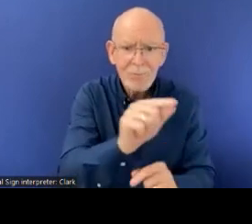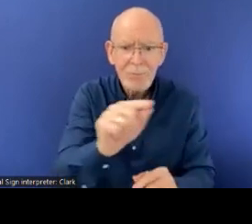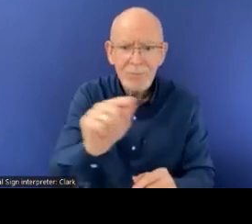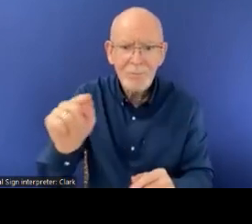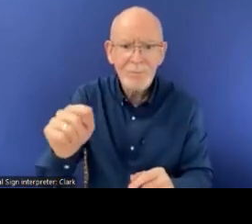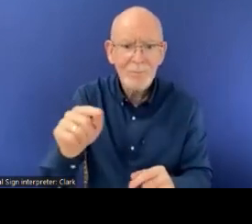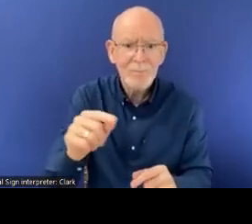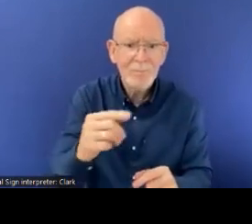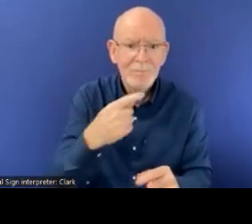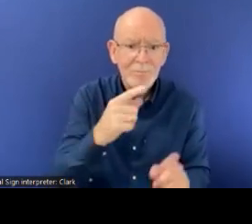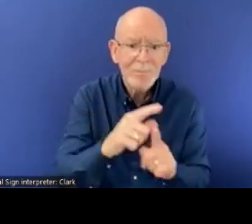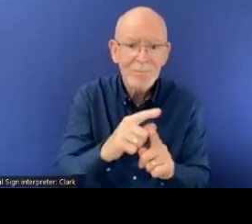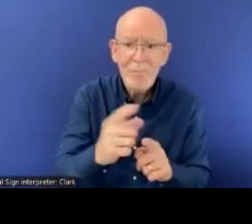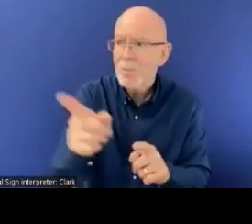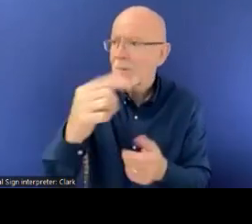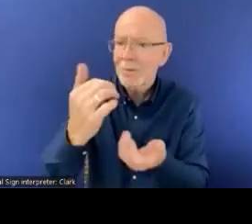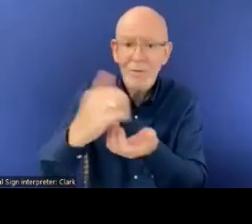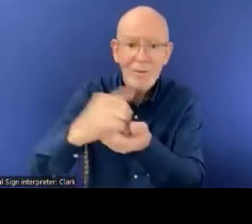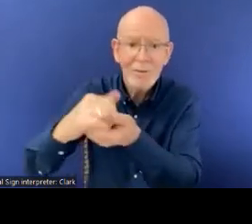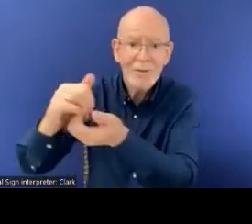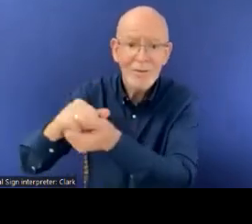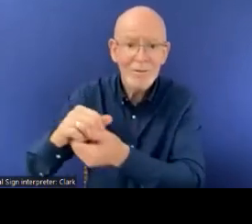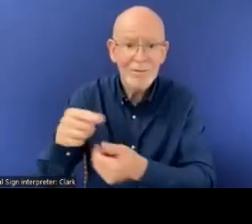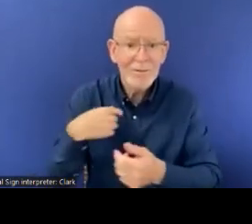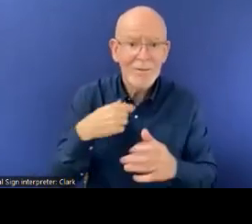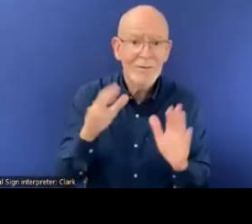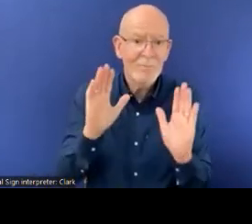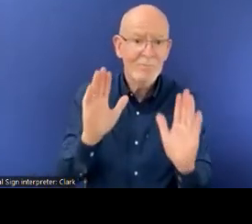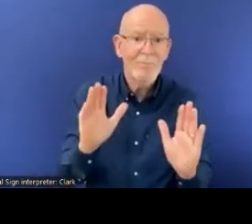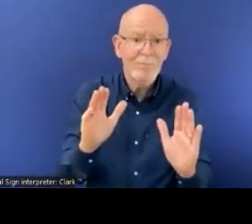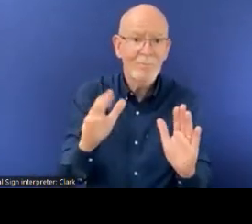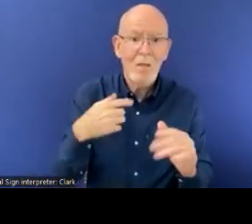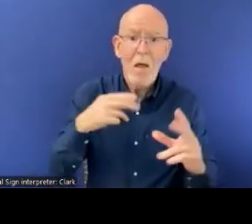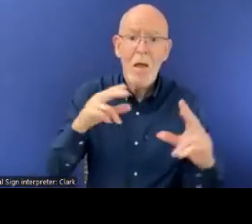Off, yeah. Sorry, say it again? Sorry, my audio Please. Cut out.